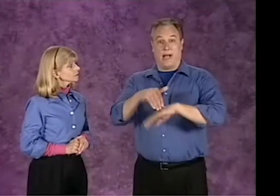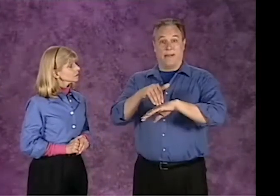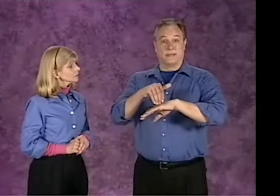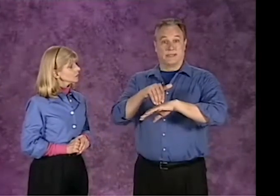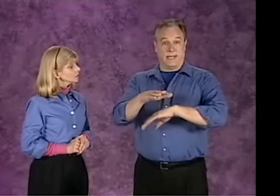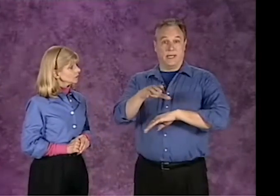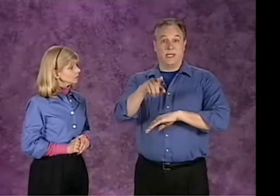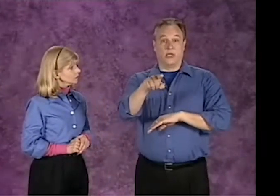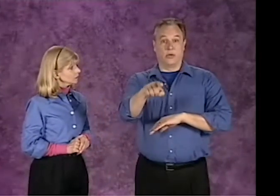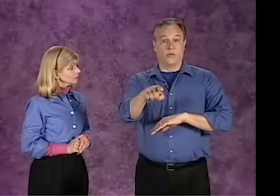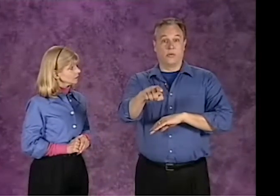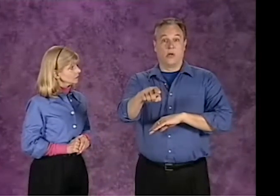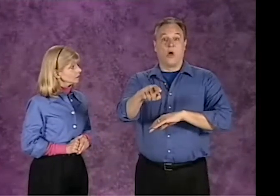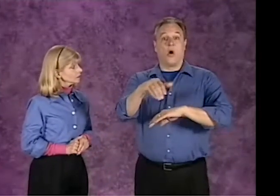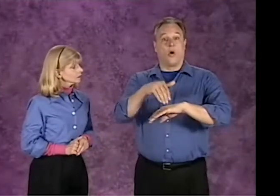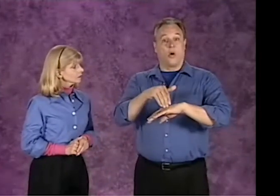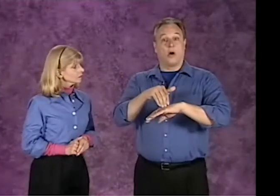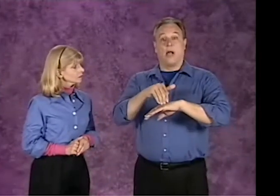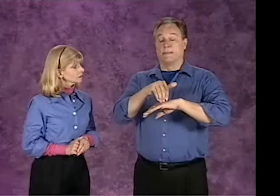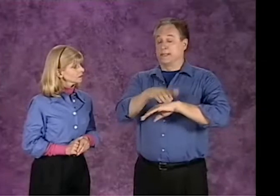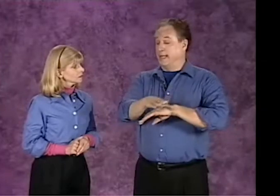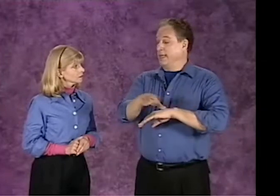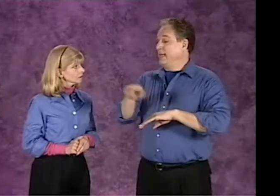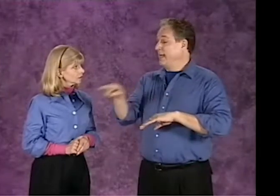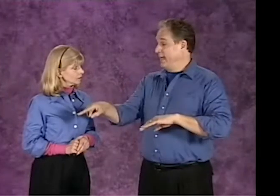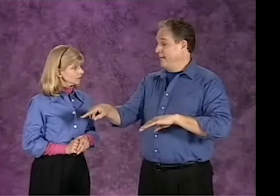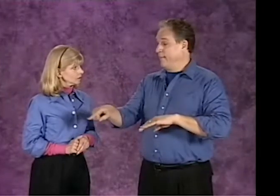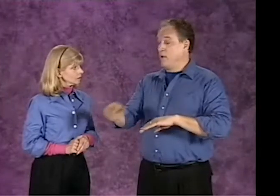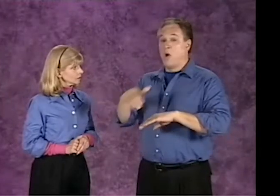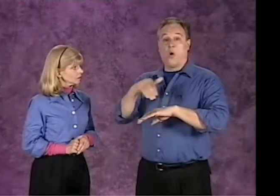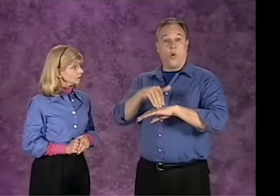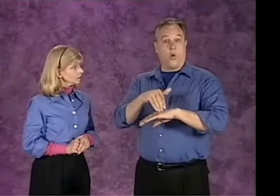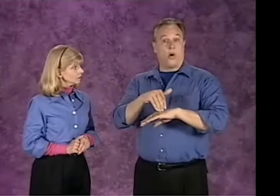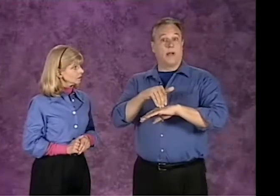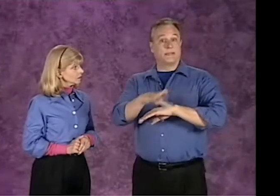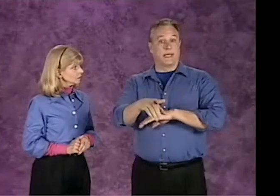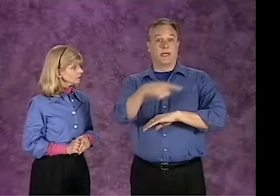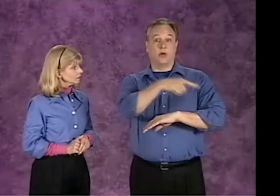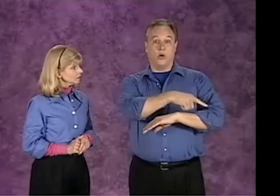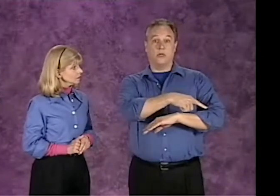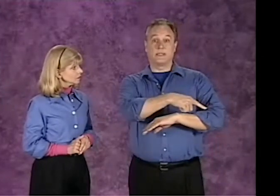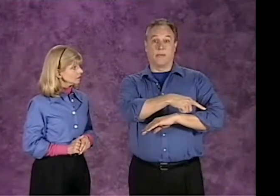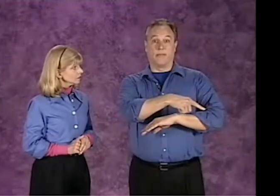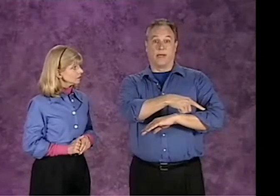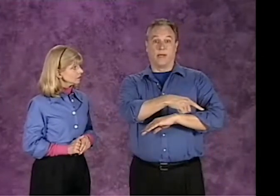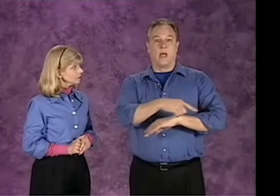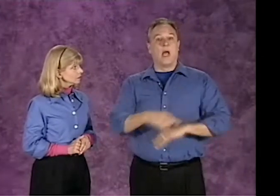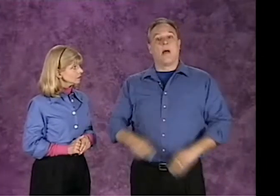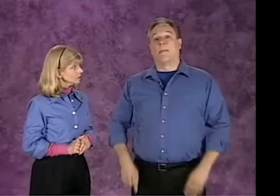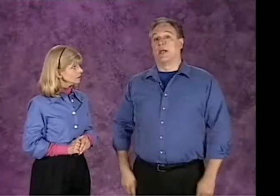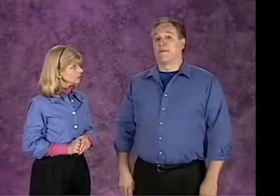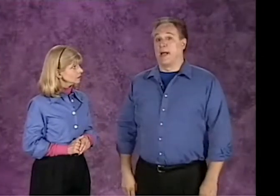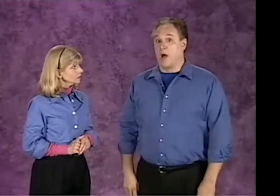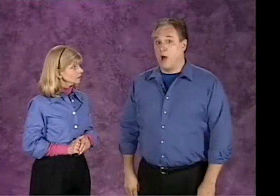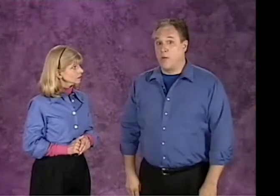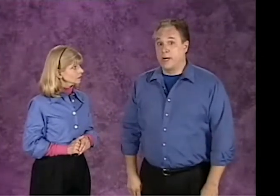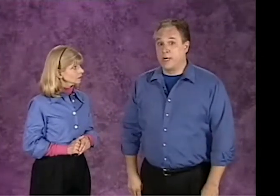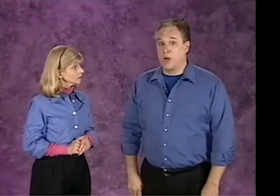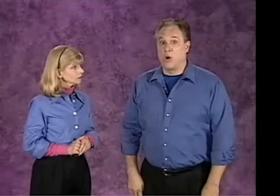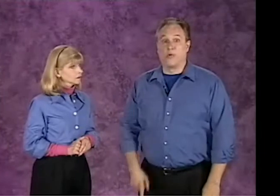I'm sending you, or I'm sending him, or I'm sending her something. But if I already know